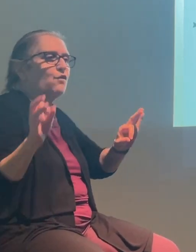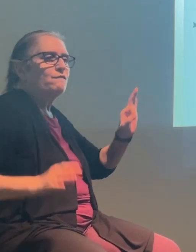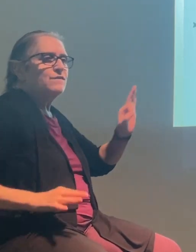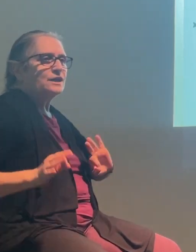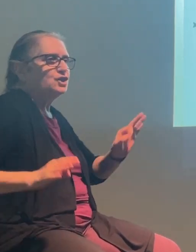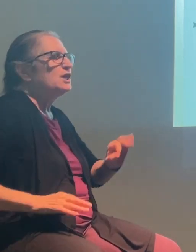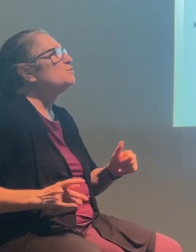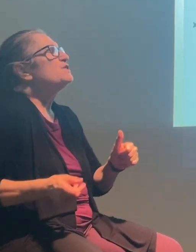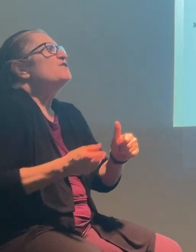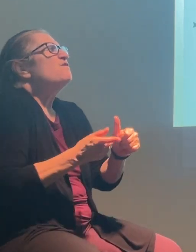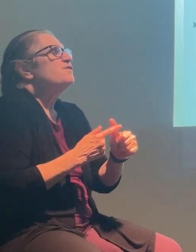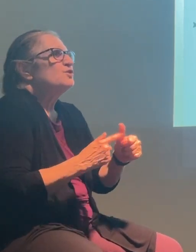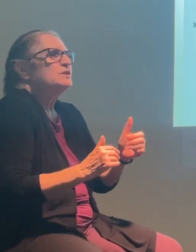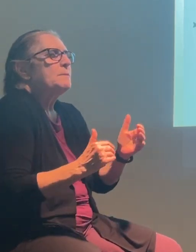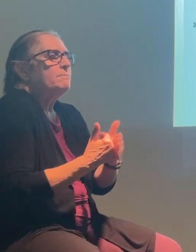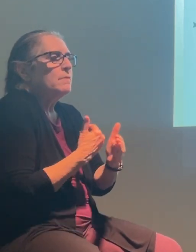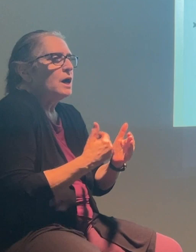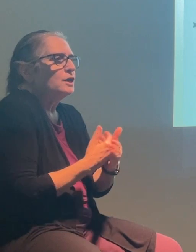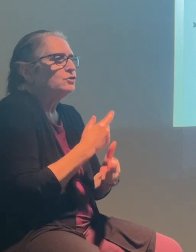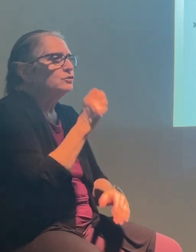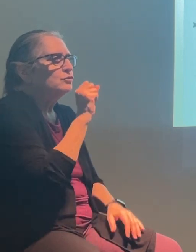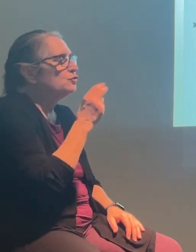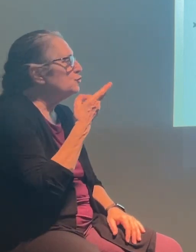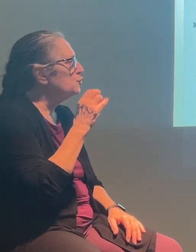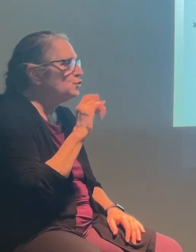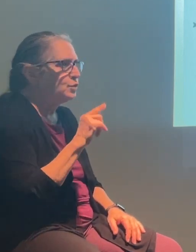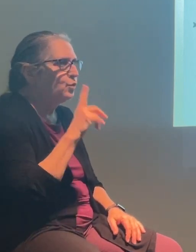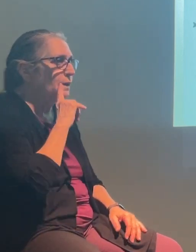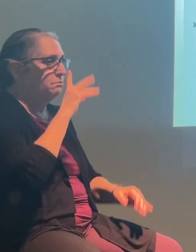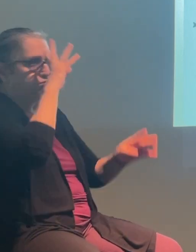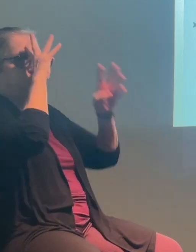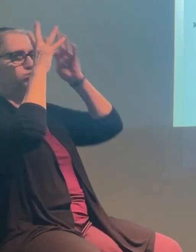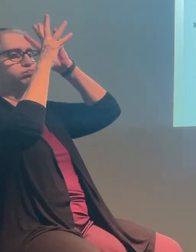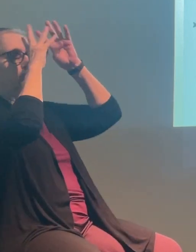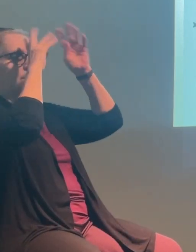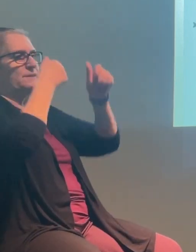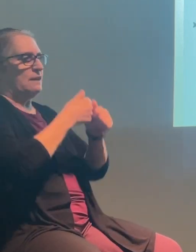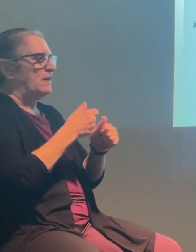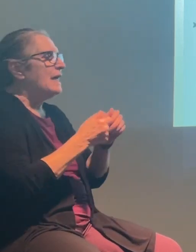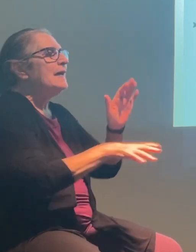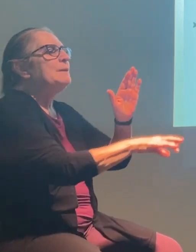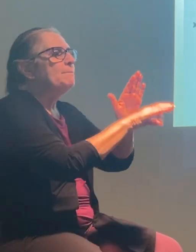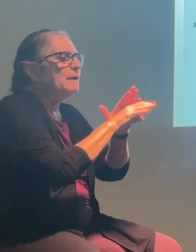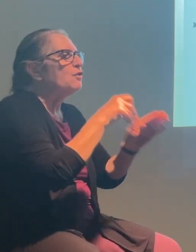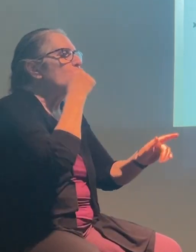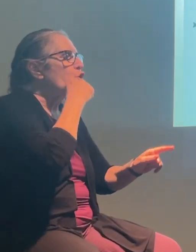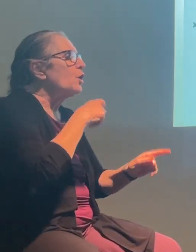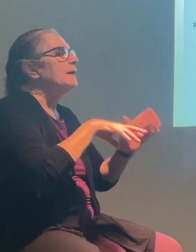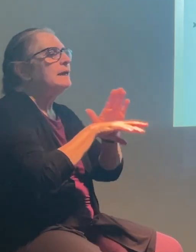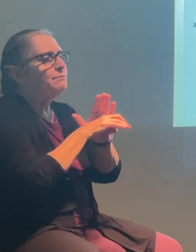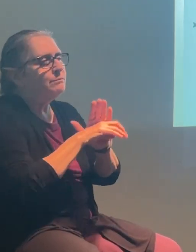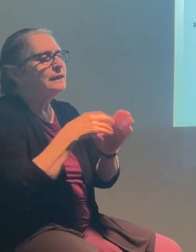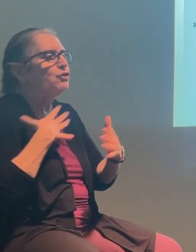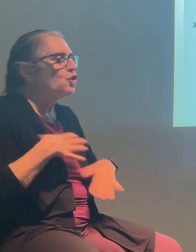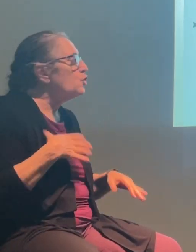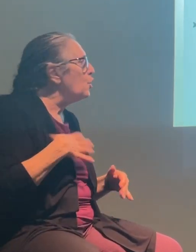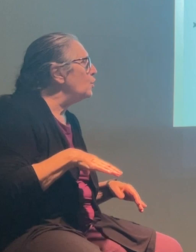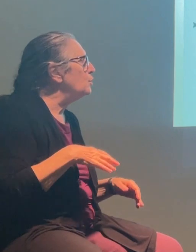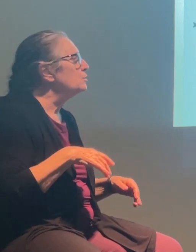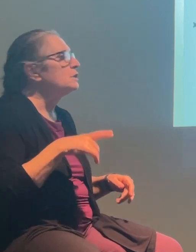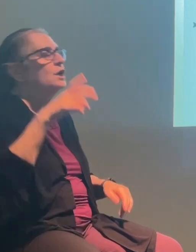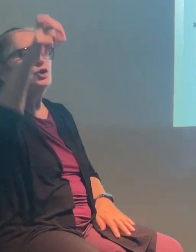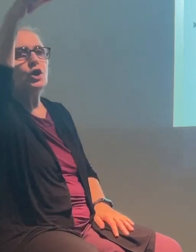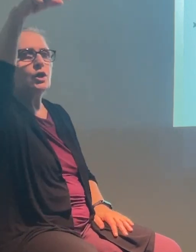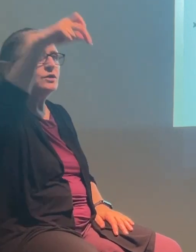official modern shoot where he came up with everything himself. Like he chose the girl, he had the clothes. He said, okay, you're going to go